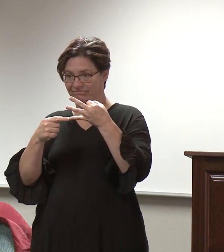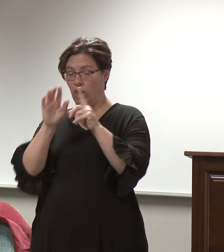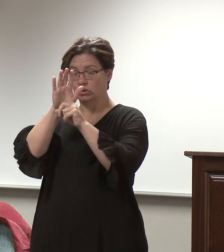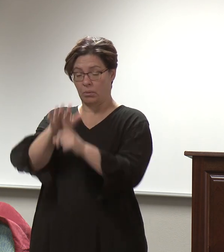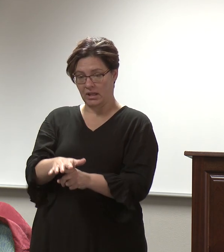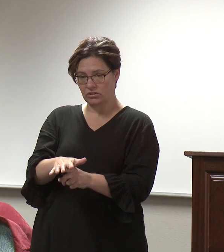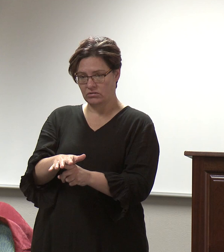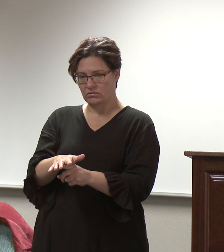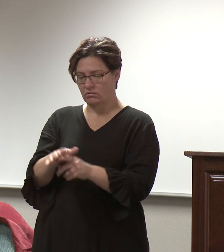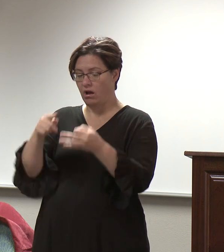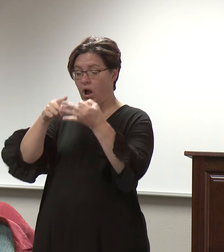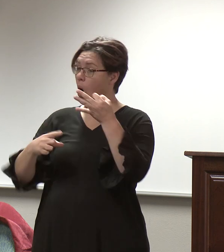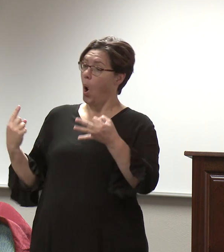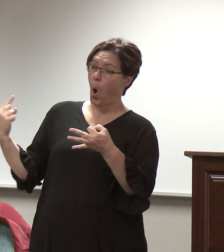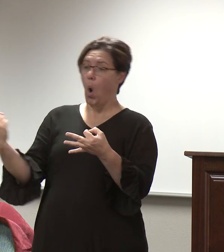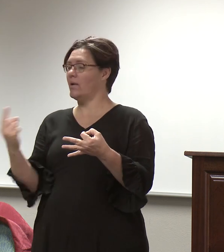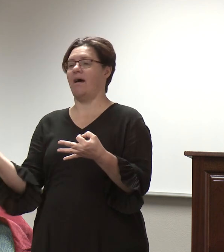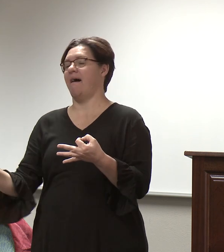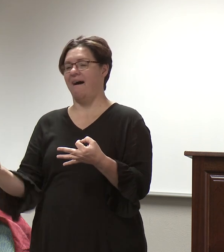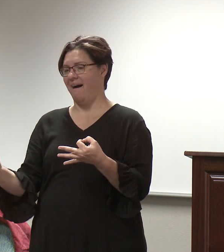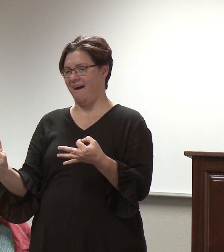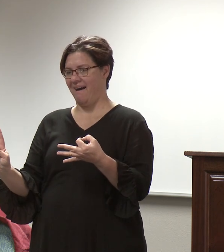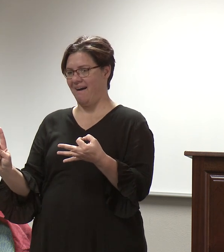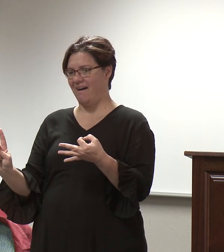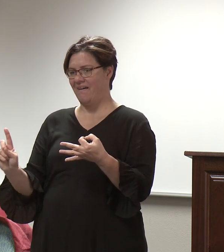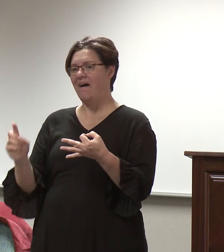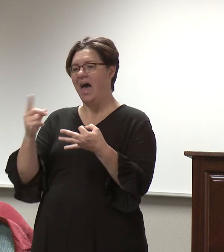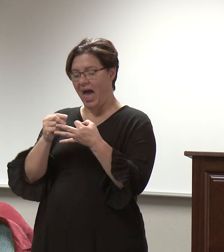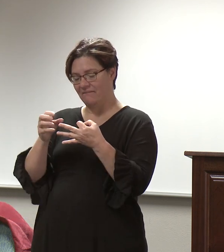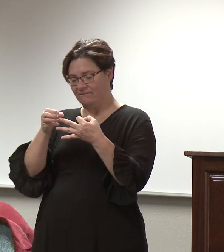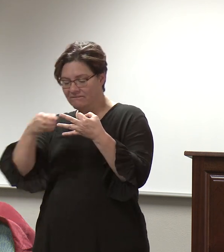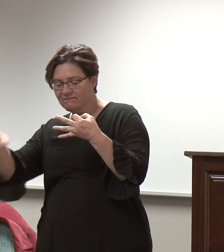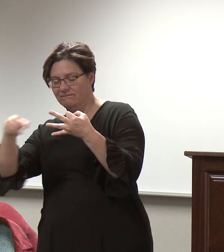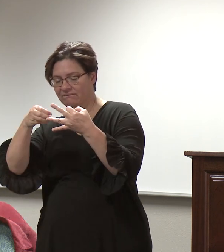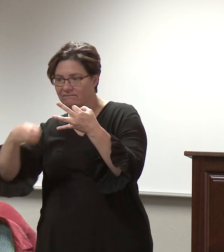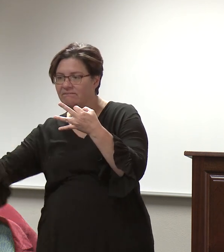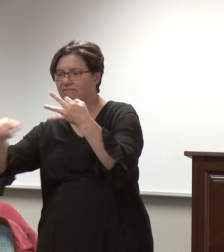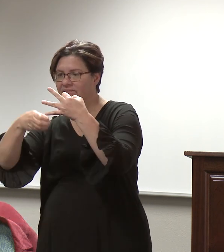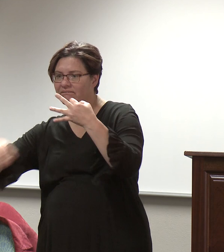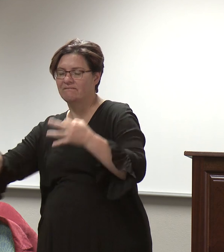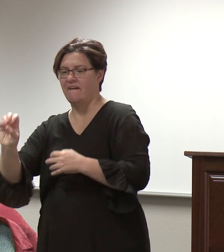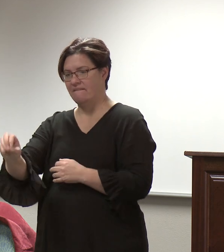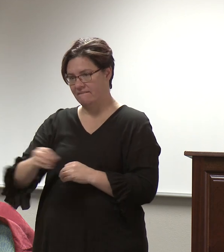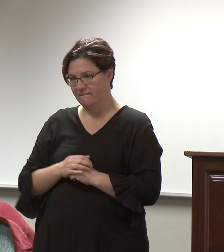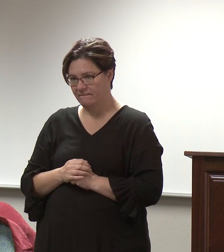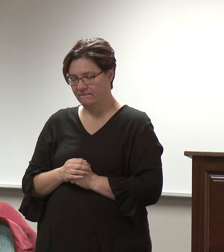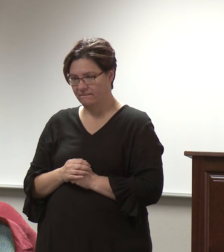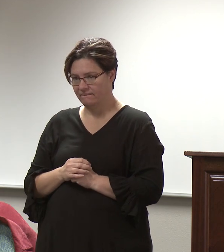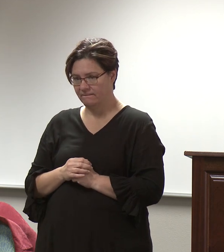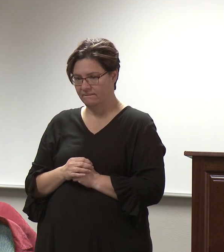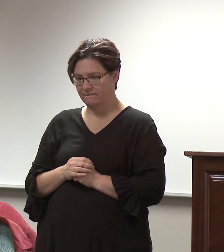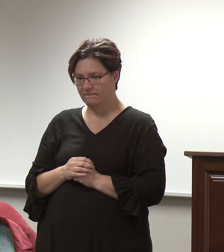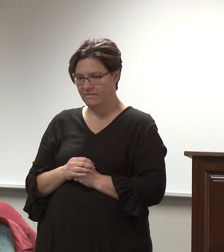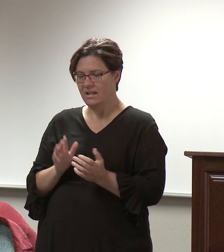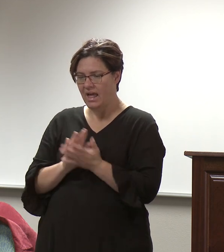are never the only forms of domination. They need satellite universes. For instance, I remember, as I said,